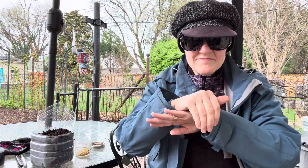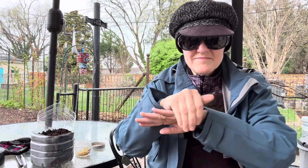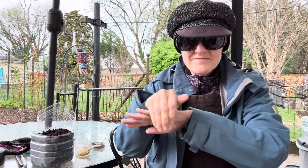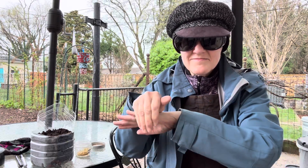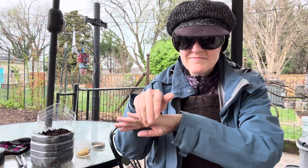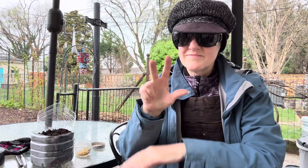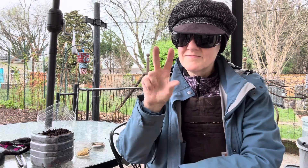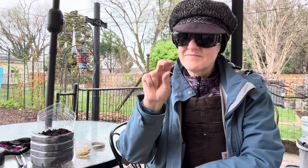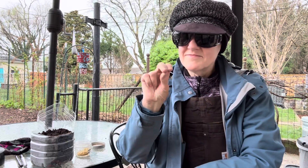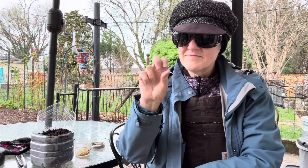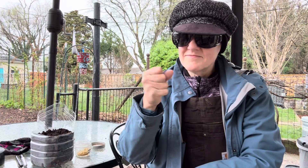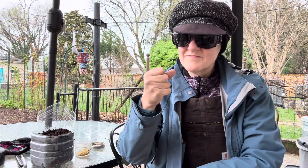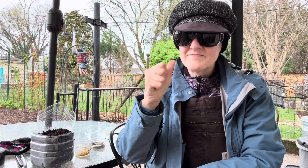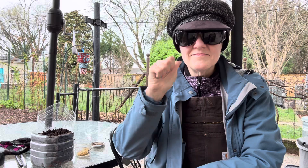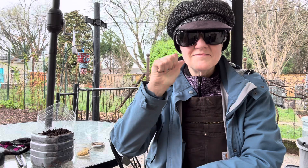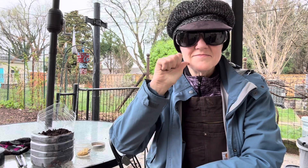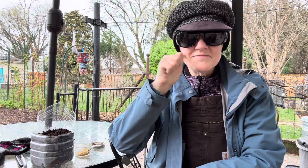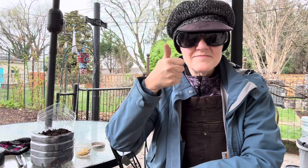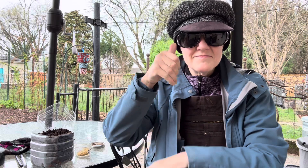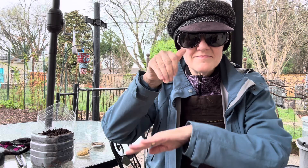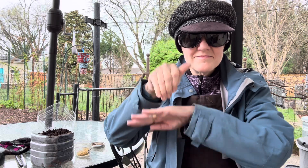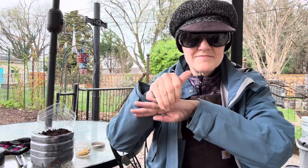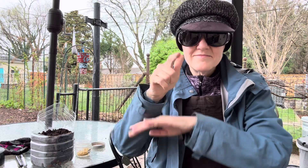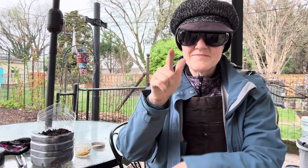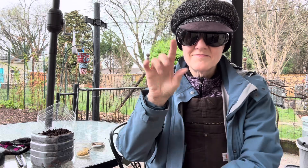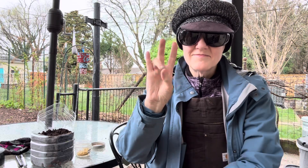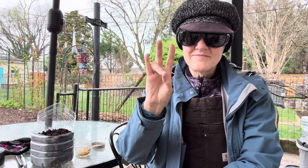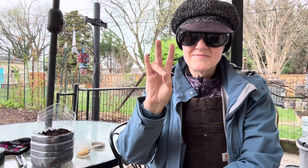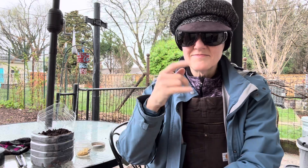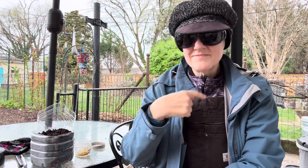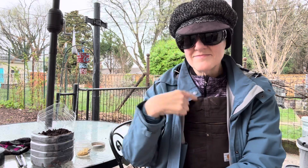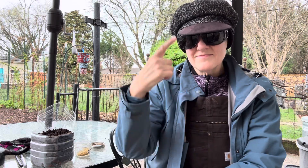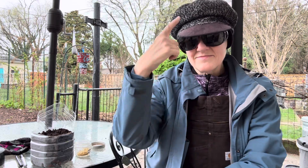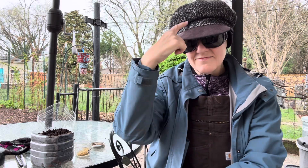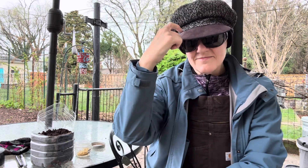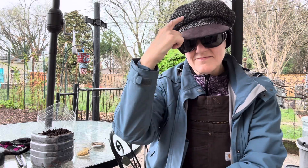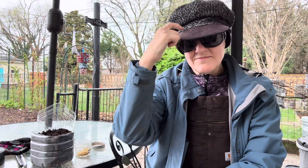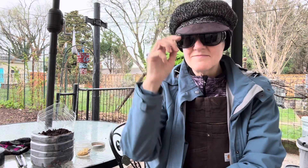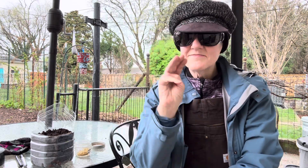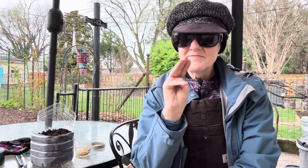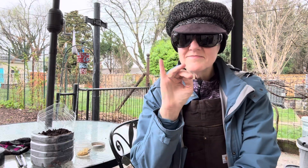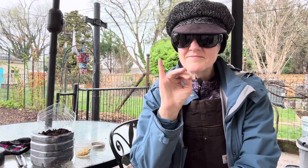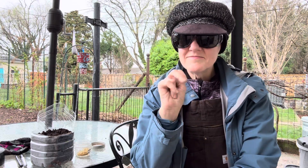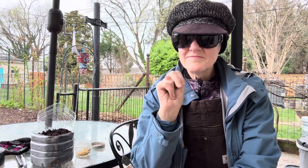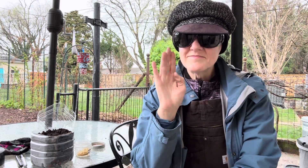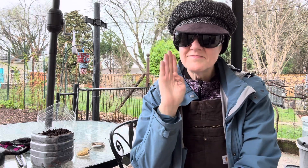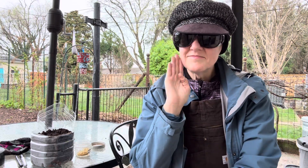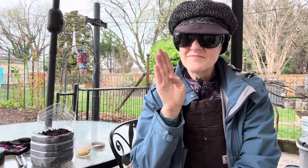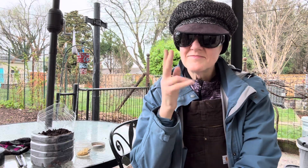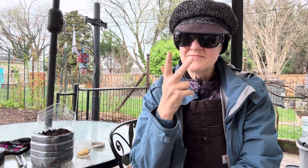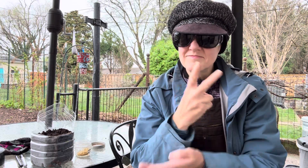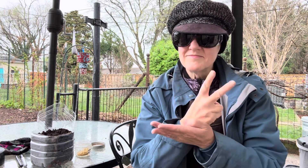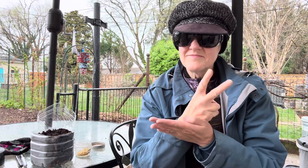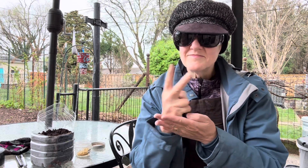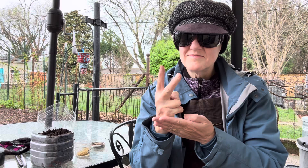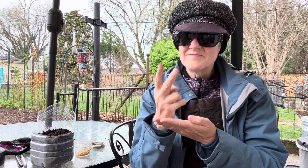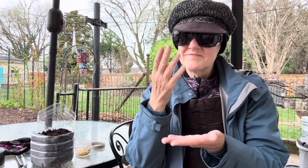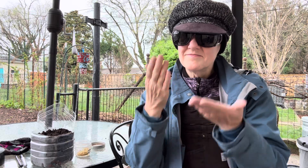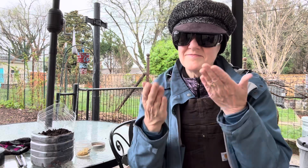Daytimes are in the 40s right now, and night times are in the 30s, and tomorrow night it's going to be 27. So I